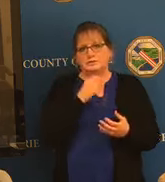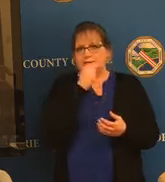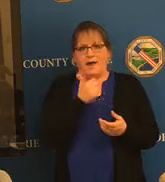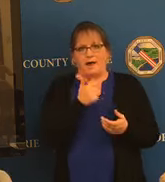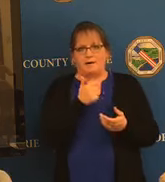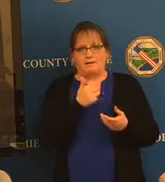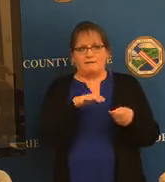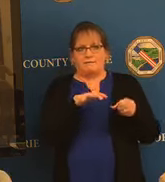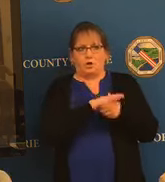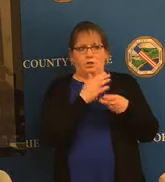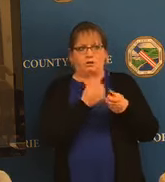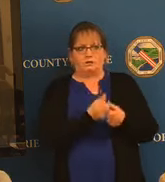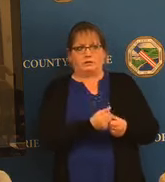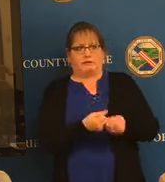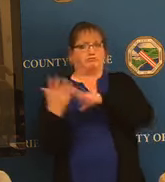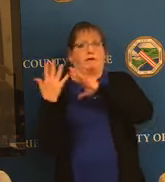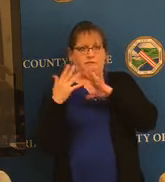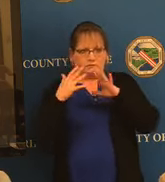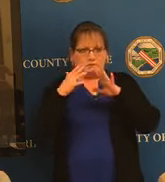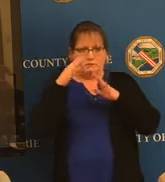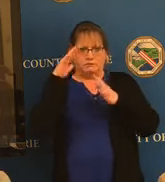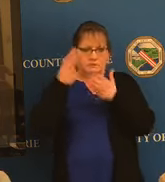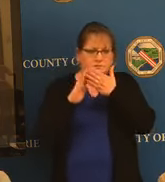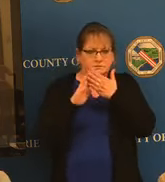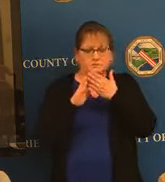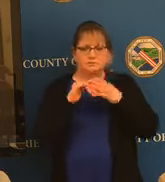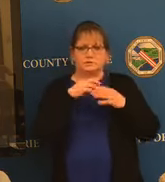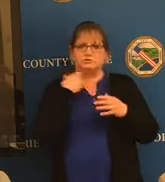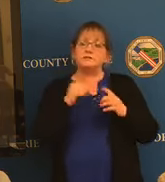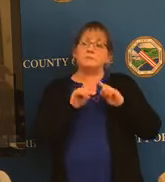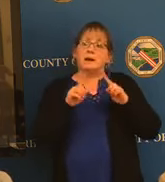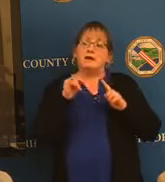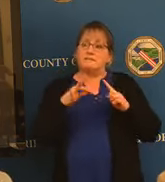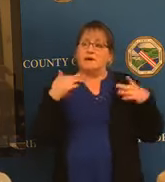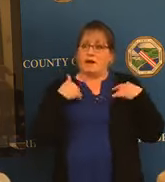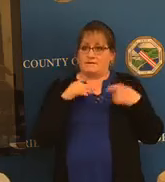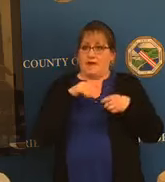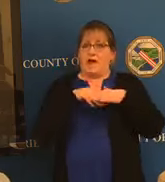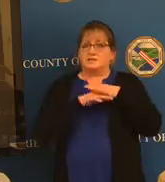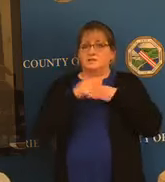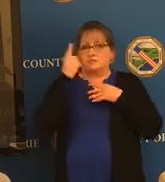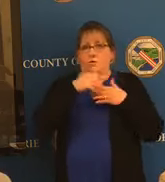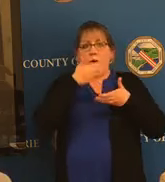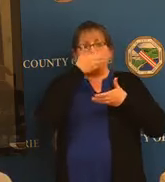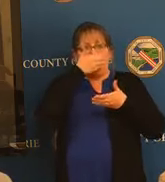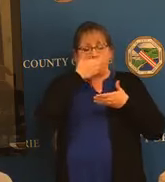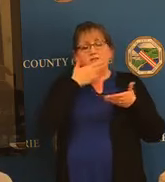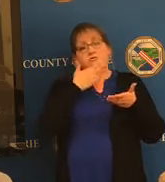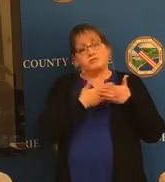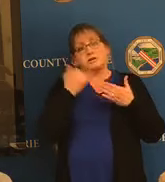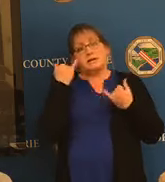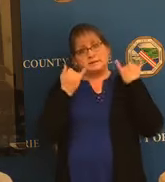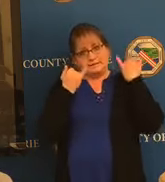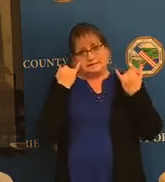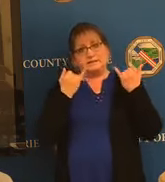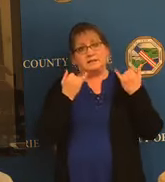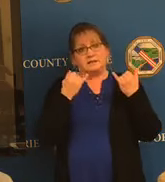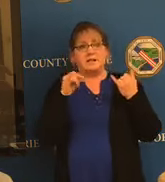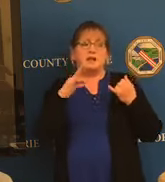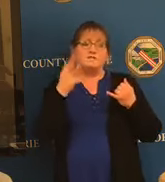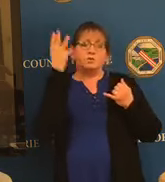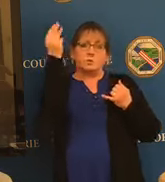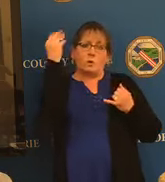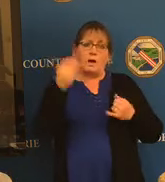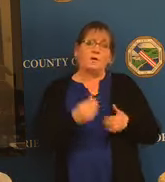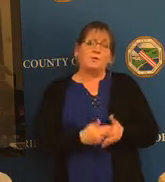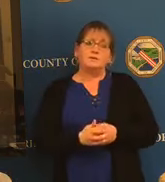risk. If individuals have access to a mask, it could be a good idea to wear it when you go out.